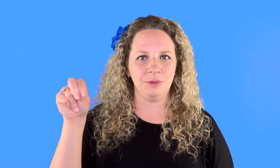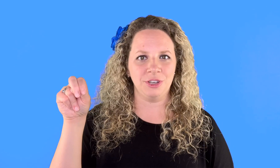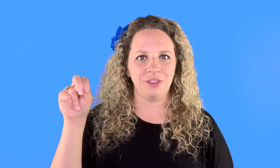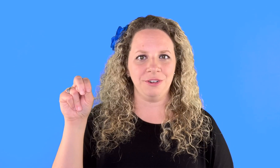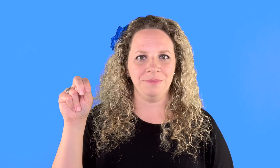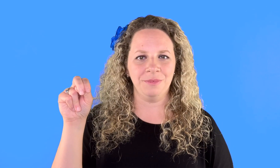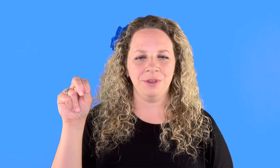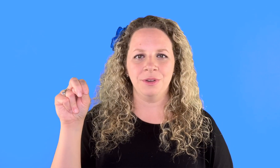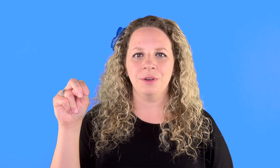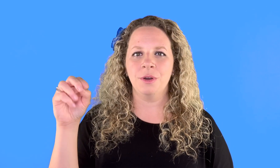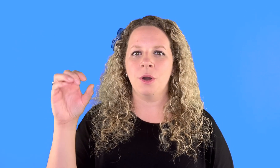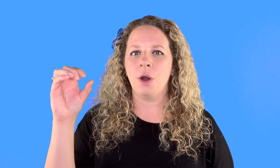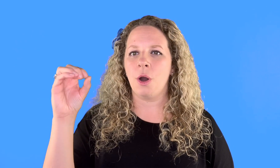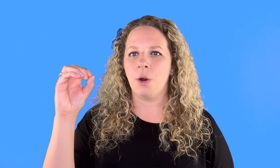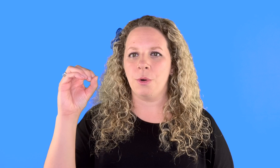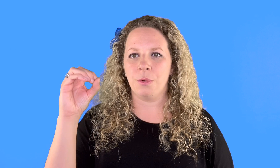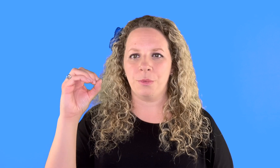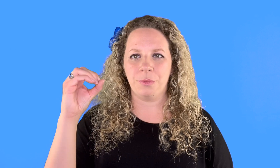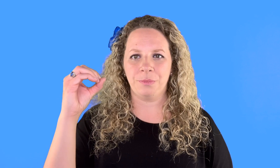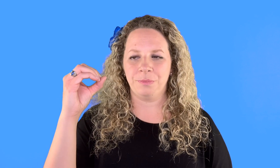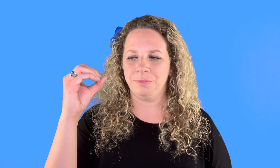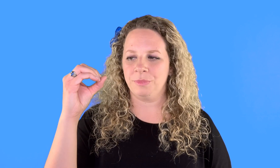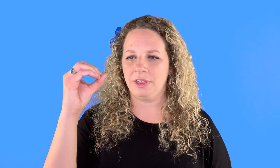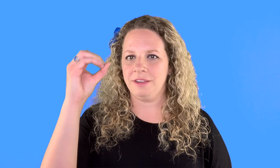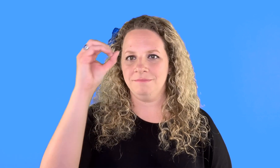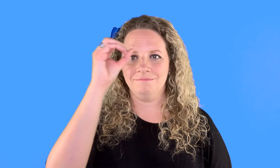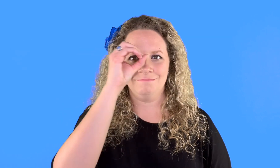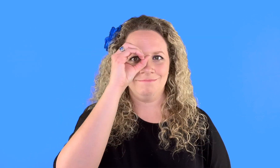other. O. Okay.